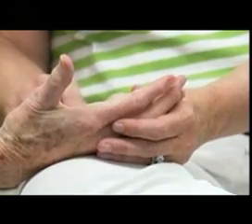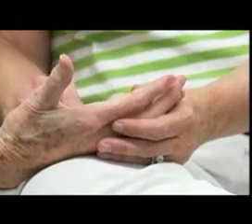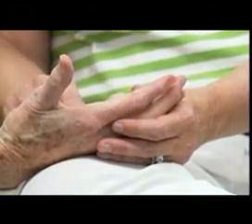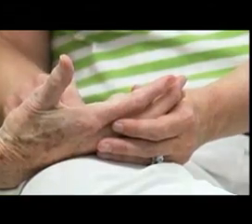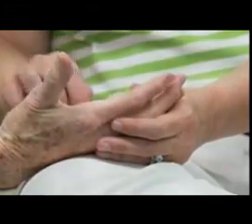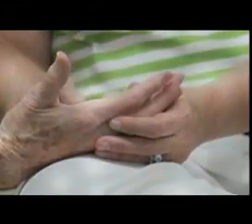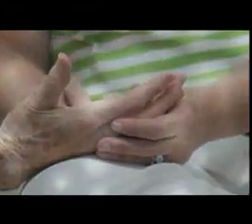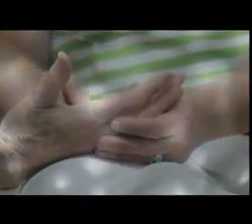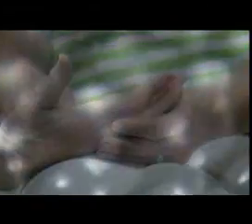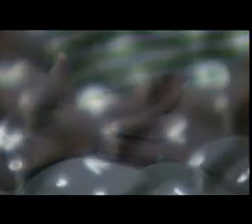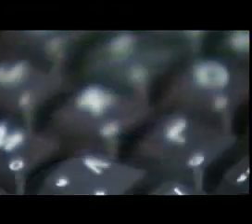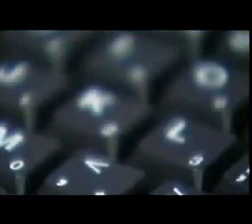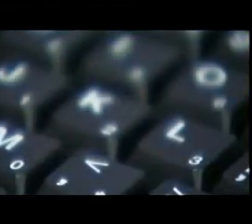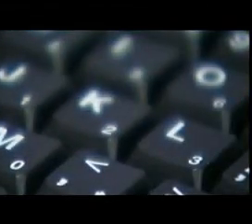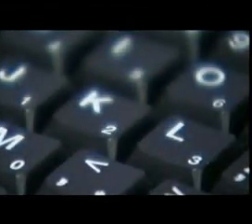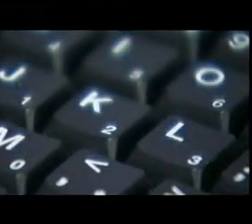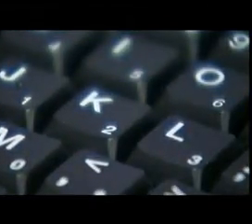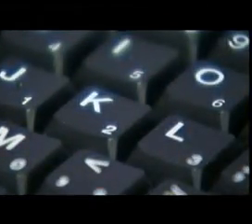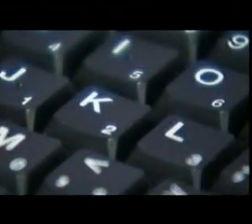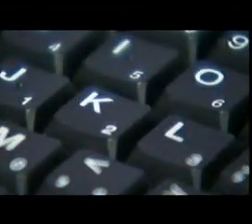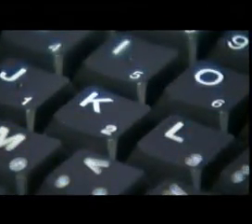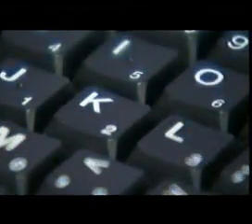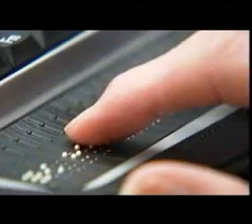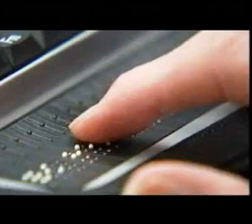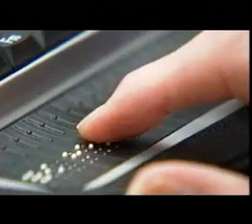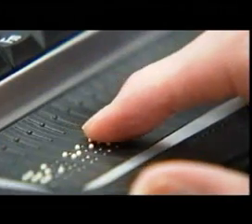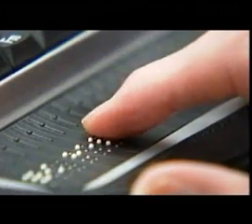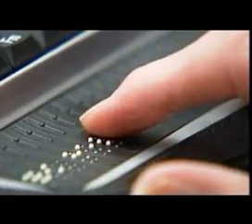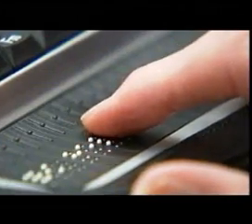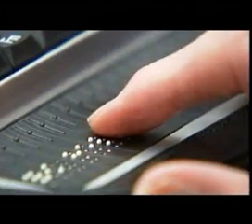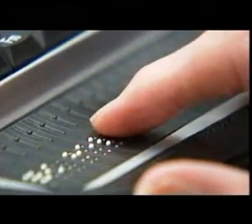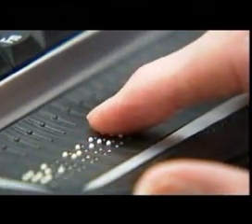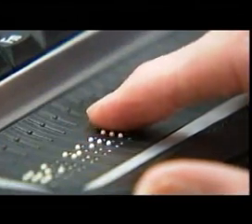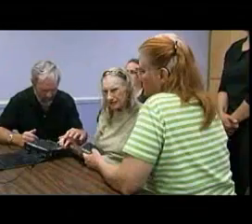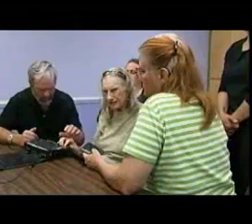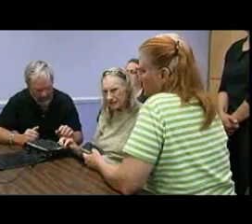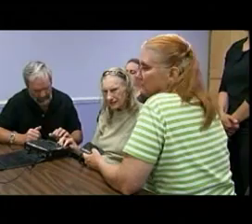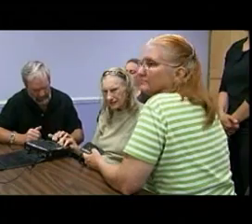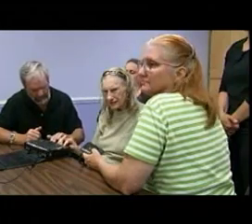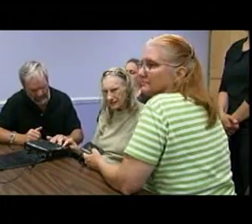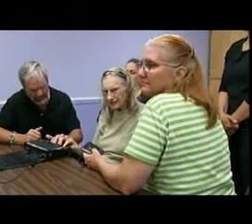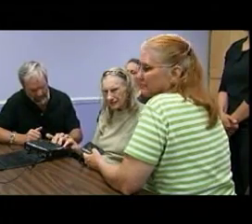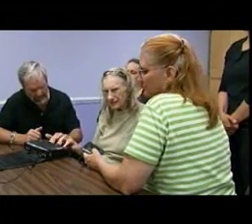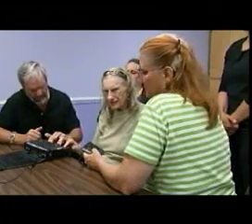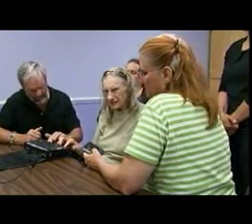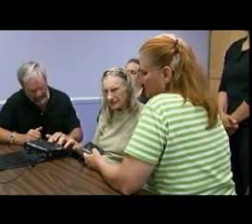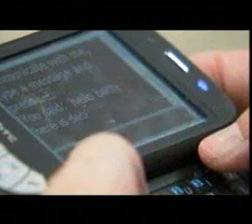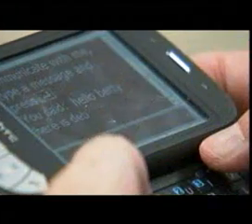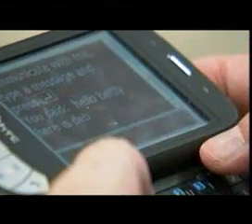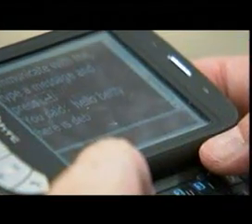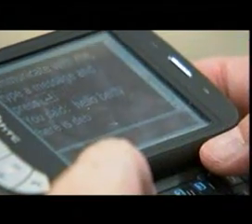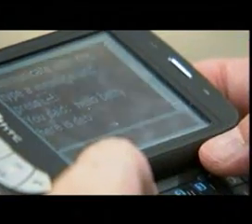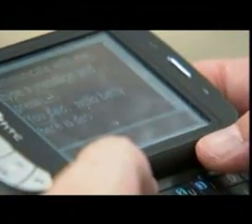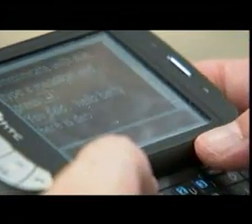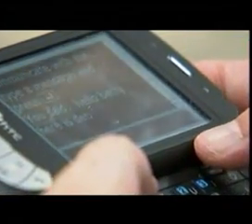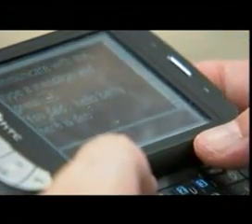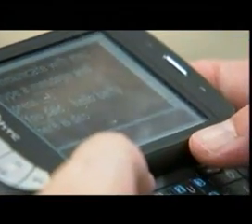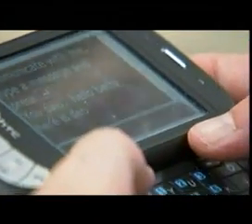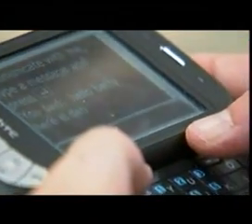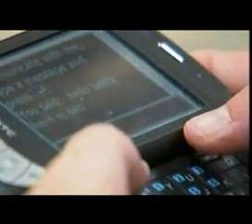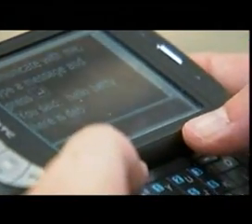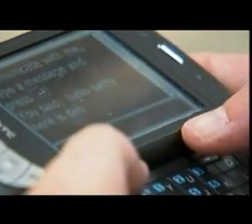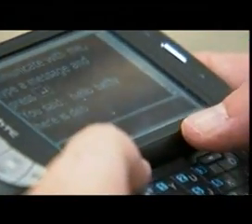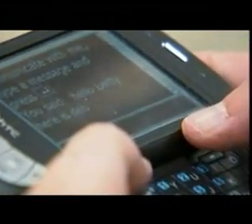patience, but today, that changes. Betty is learning how to use the DeafBlind Communicator. Can you please